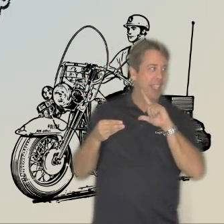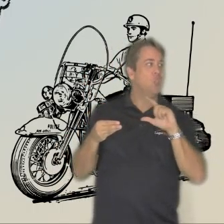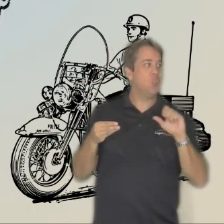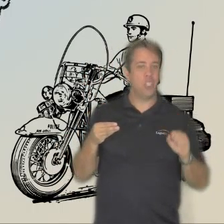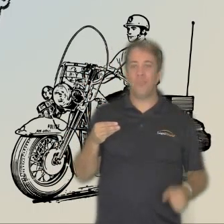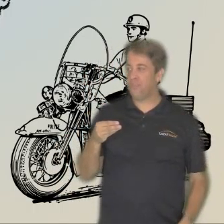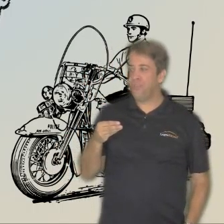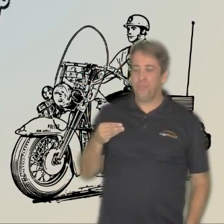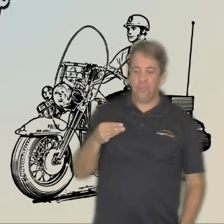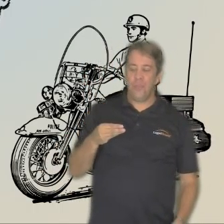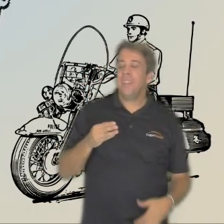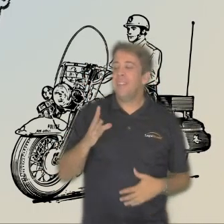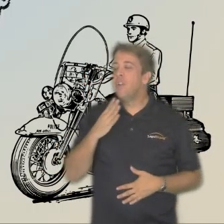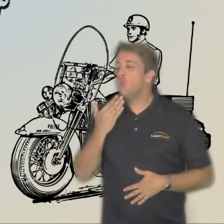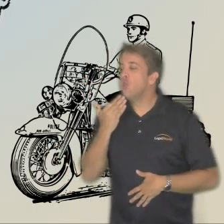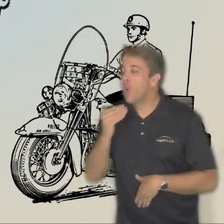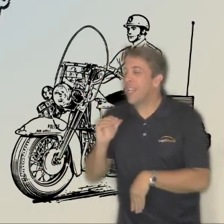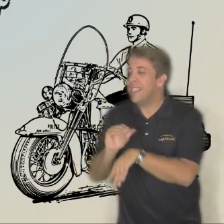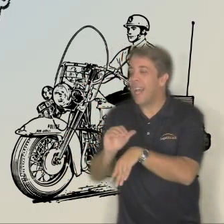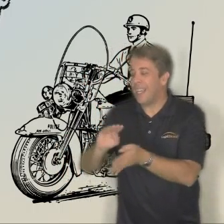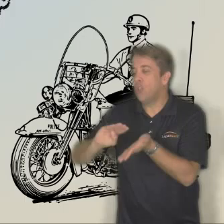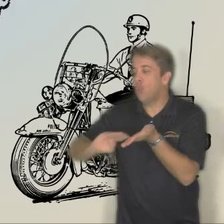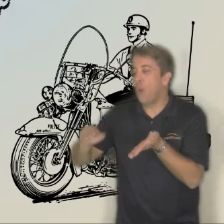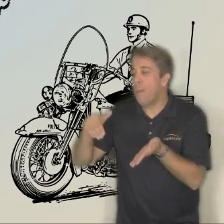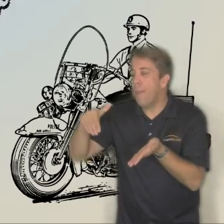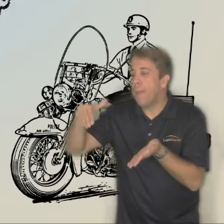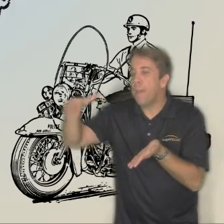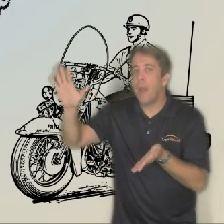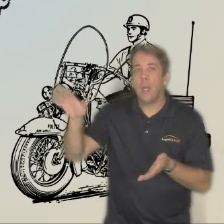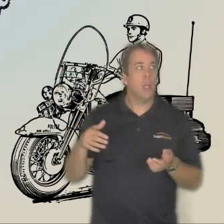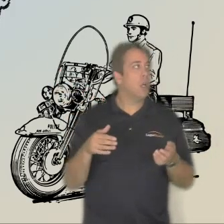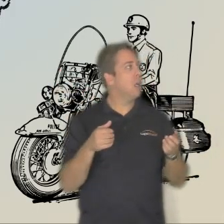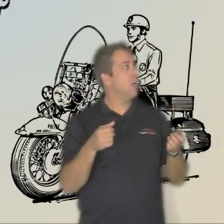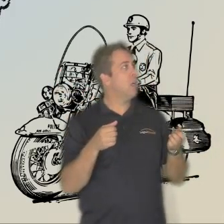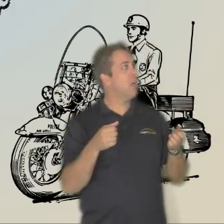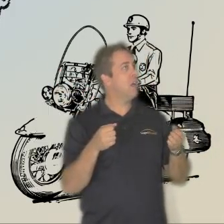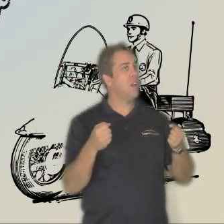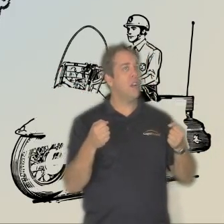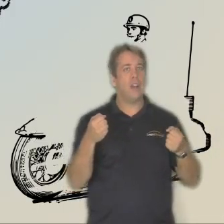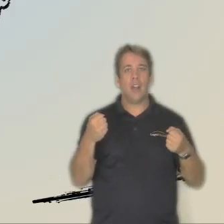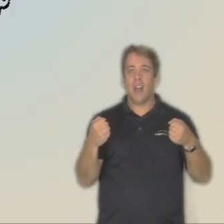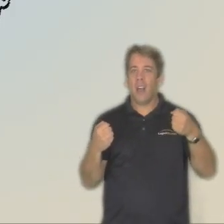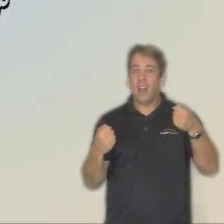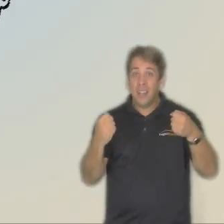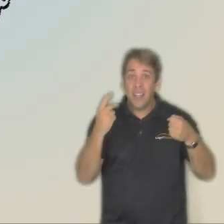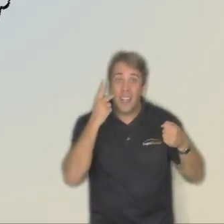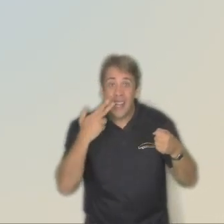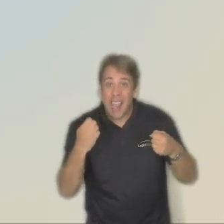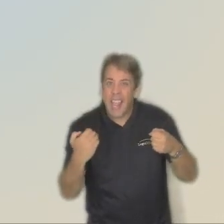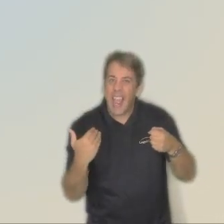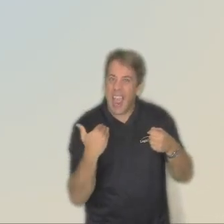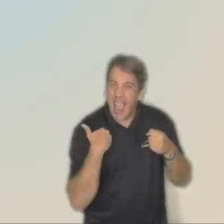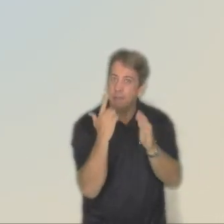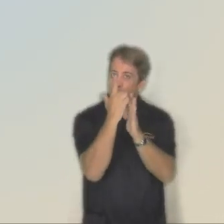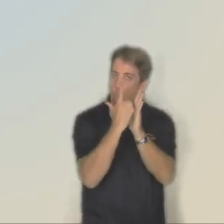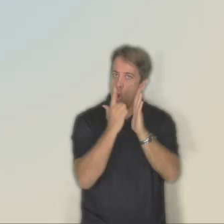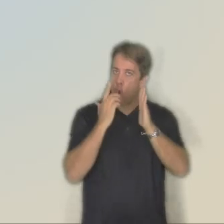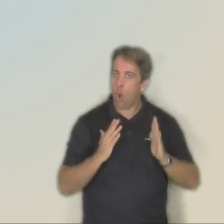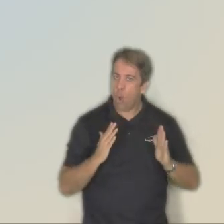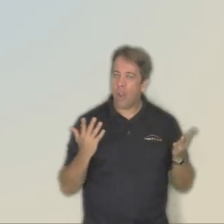can. They conferred for just a minute and told Eddie to have a good evening and enjoy his stay. Simply having access to an